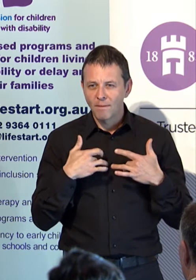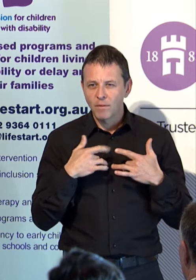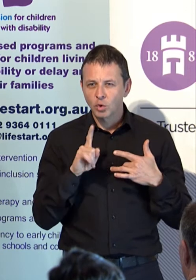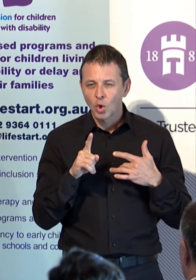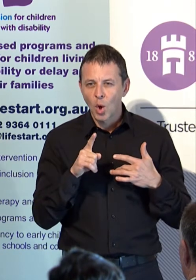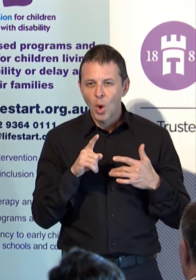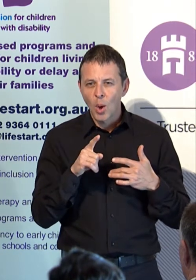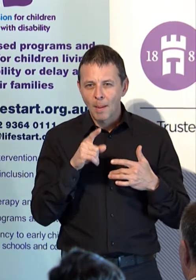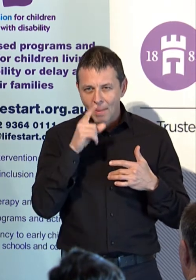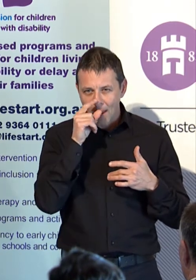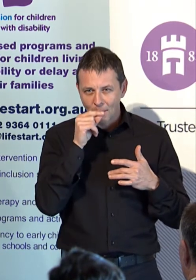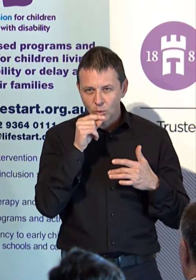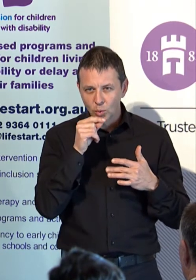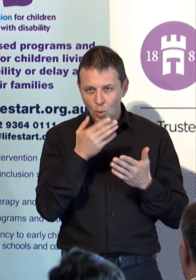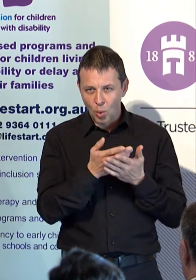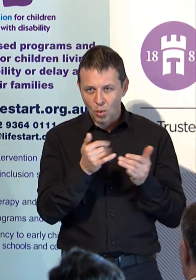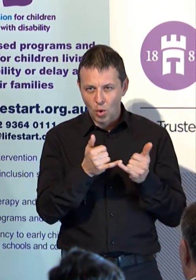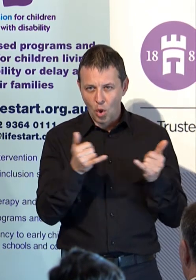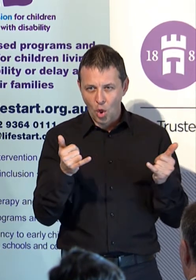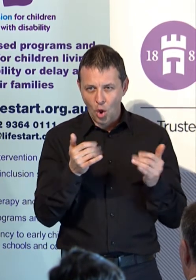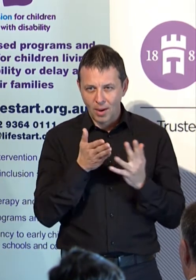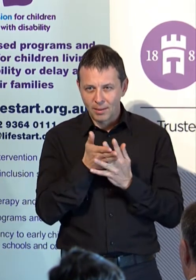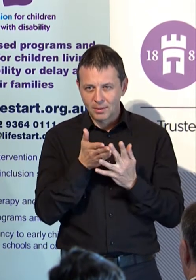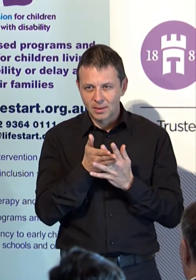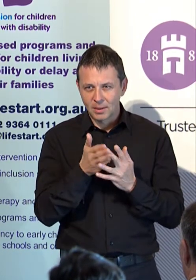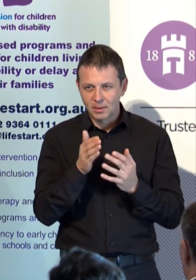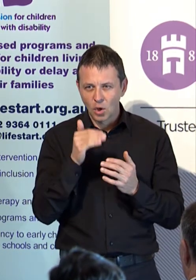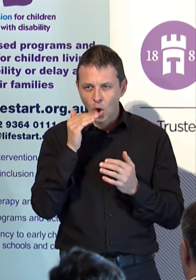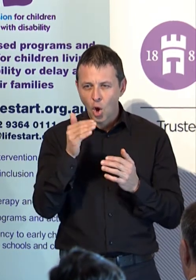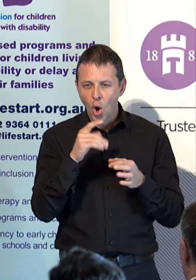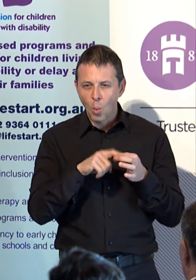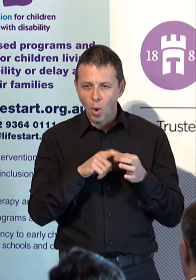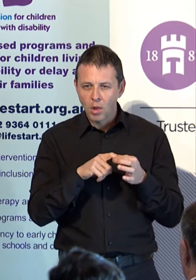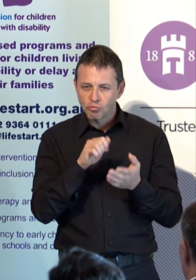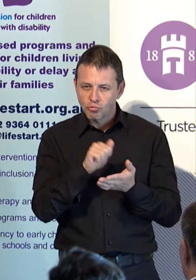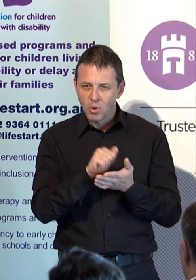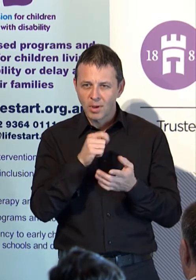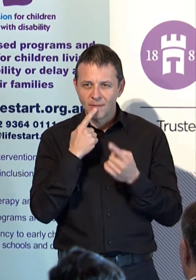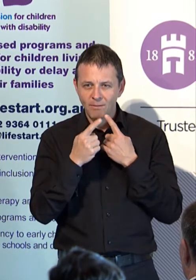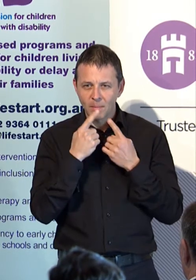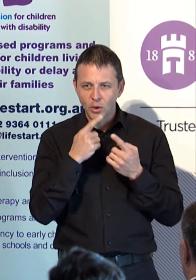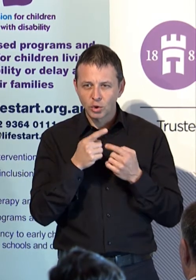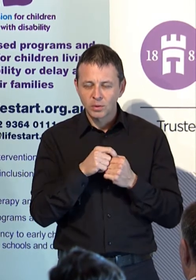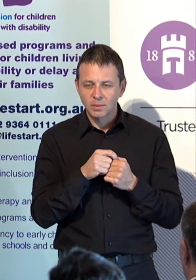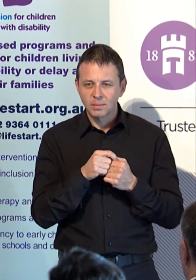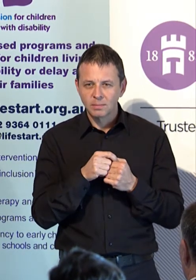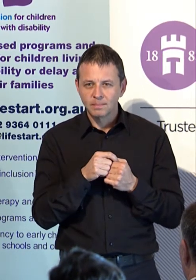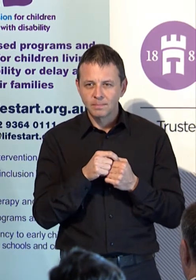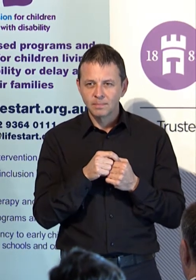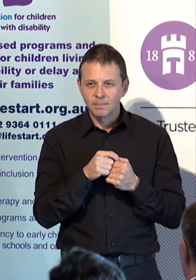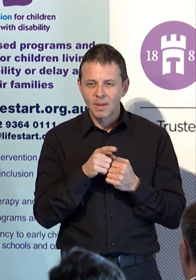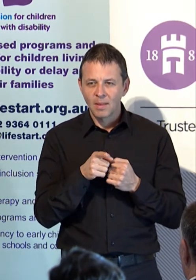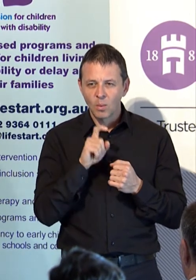online access high quality authorised information is